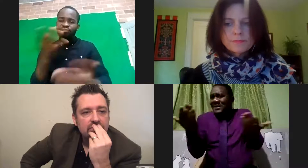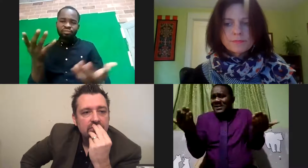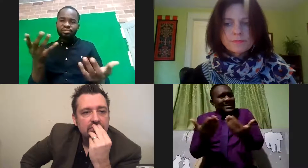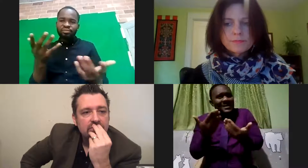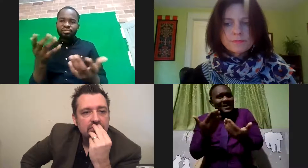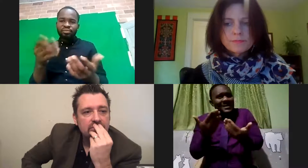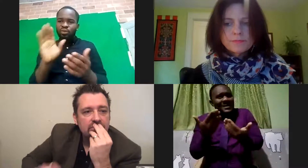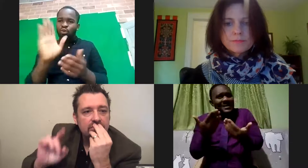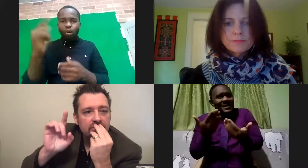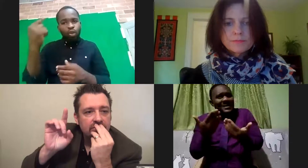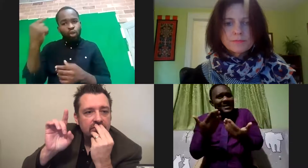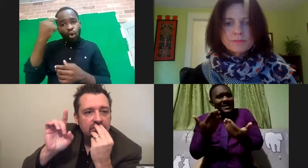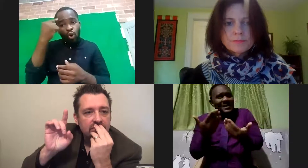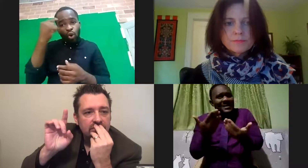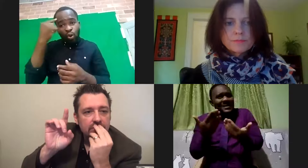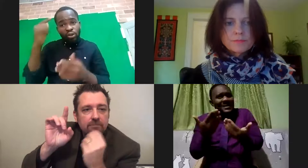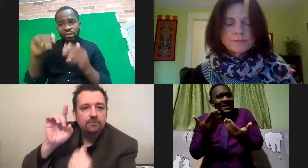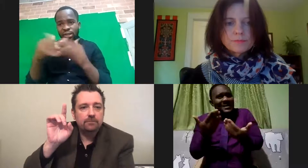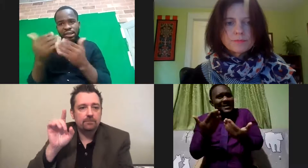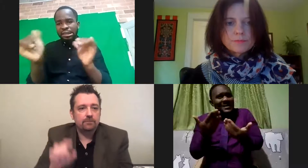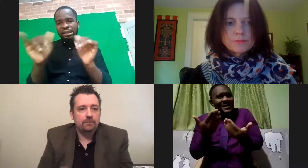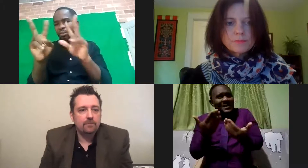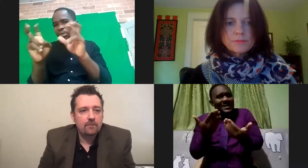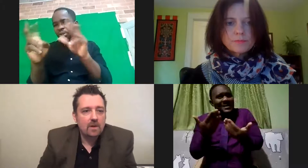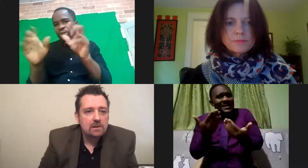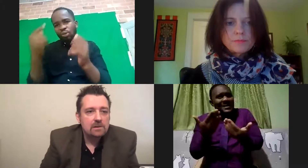your thoughts on the same issue?